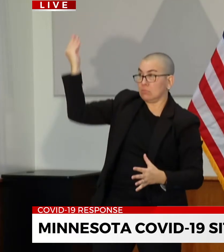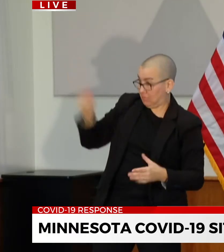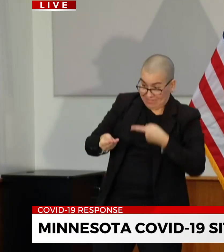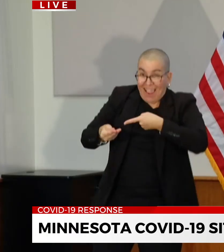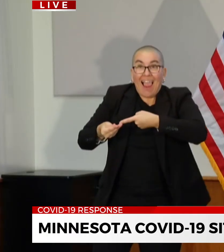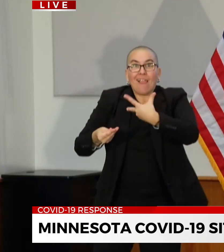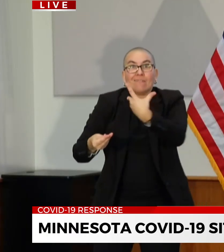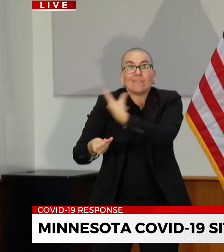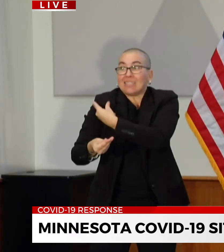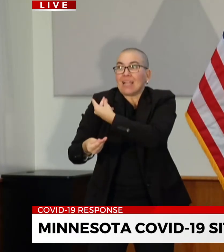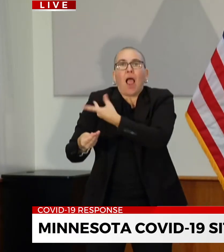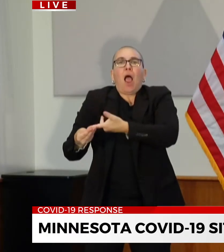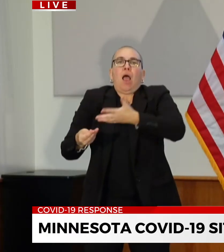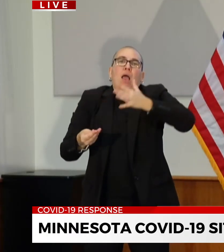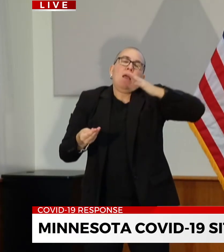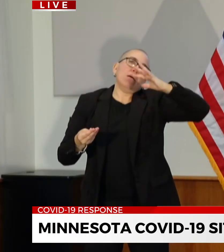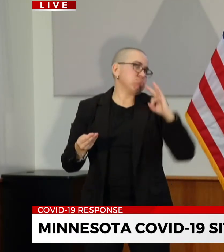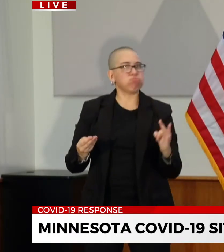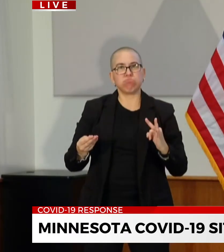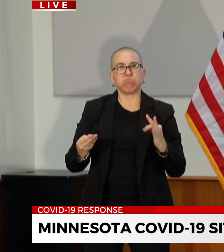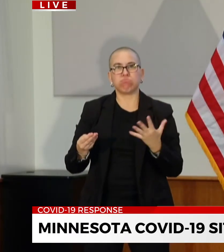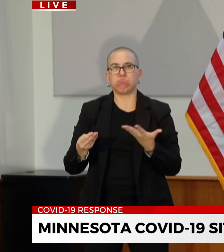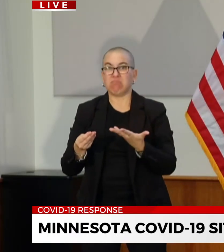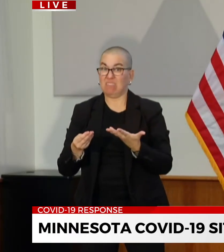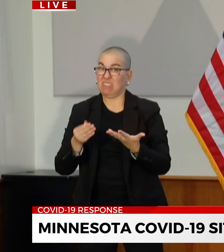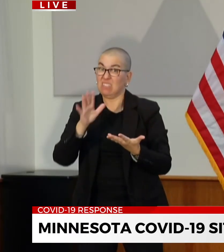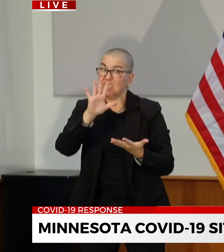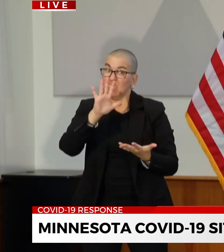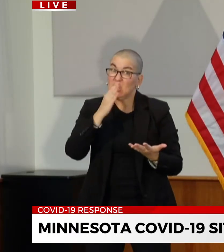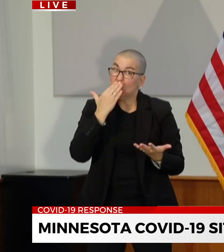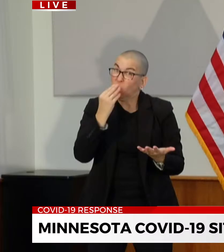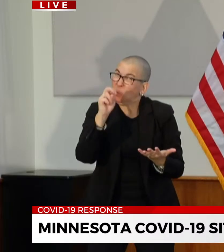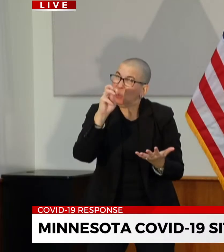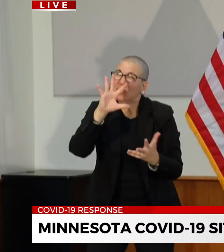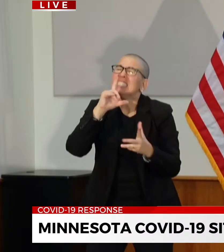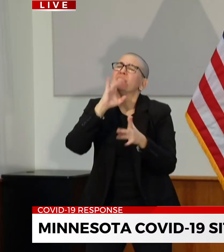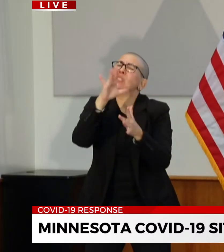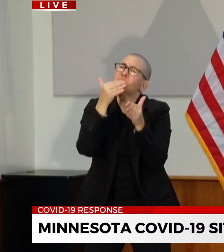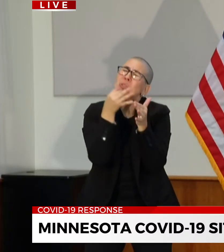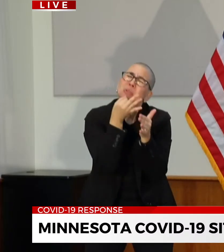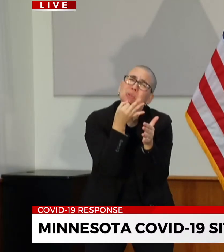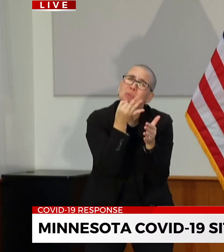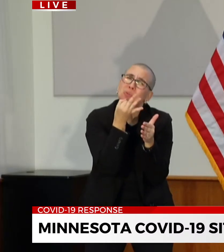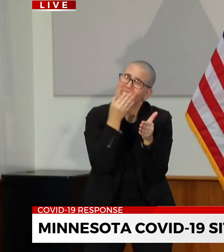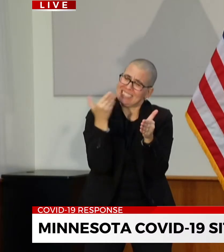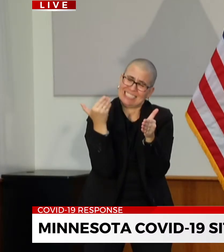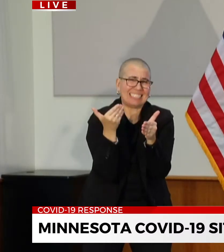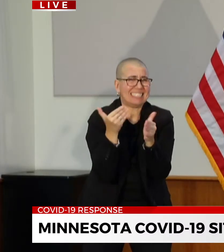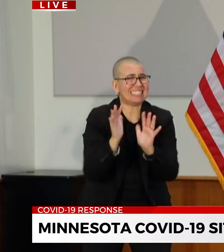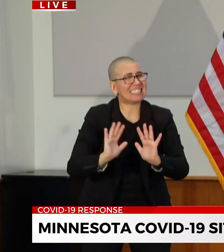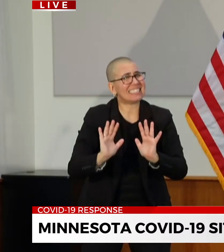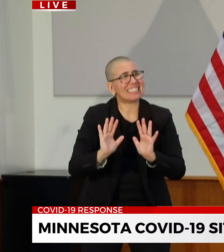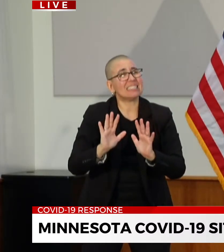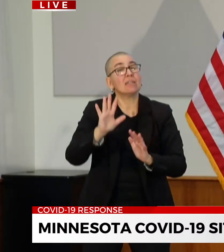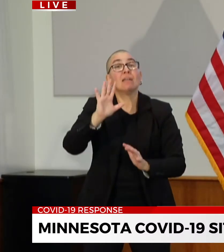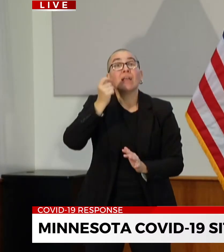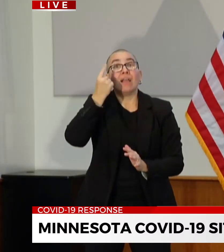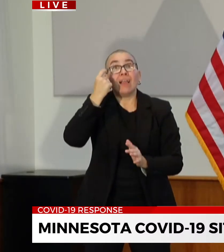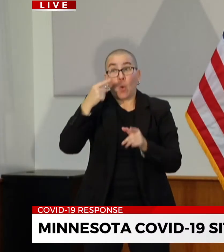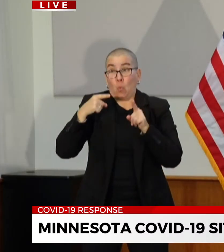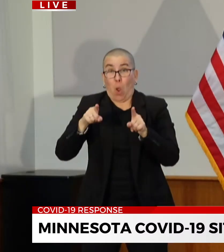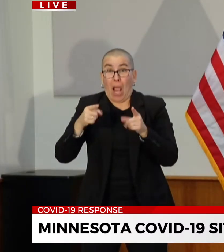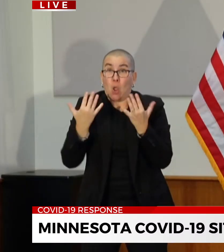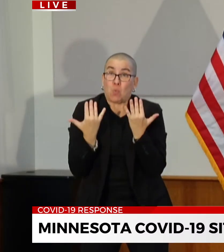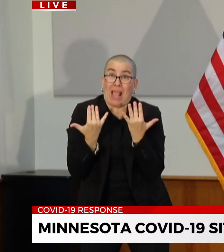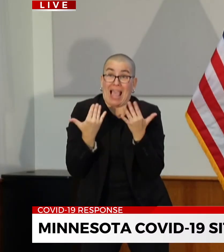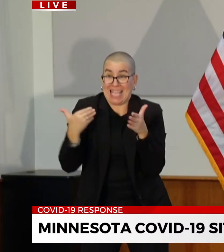vulnerable and move forward. The good news is we're getting closer to that. The challenging news, it's coming at a time when we are at exactly the